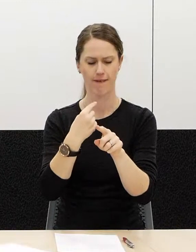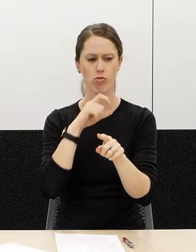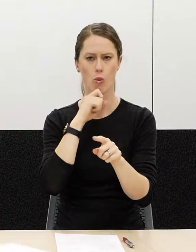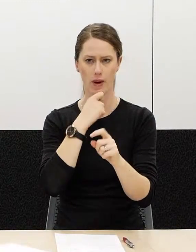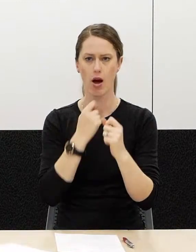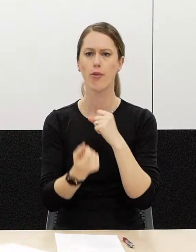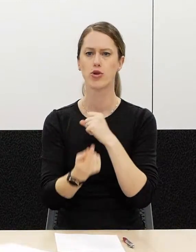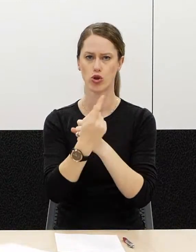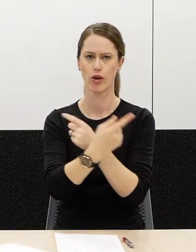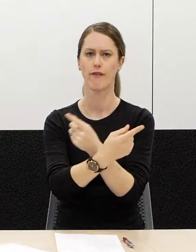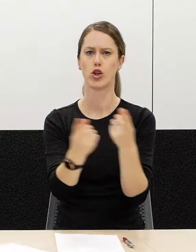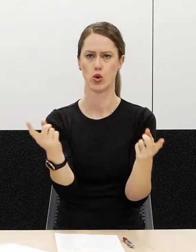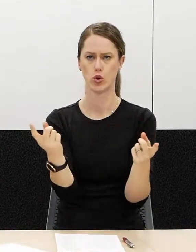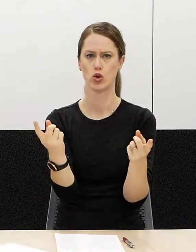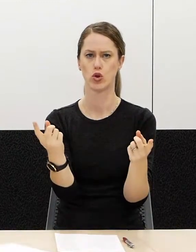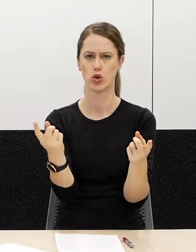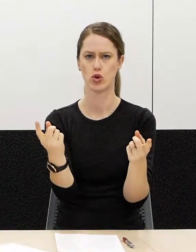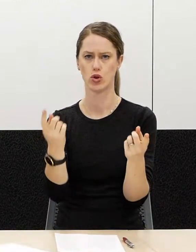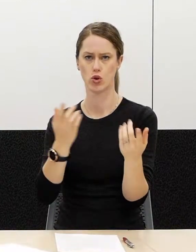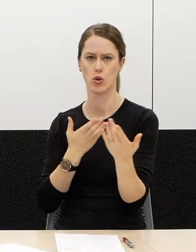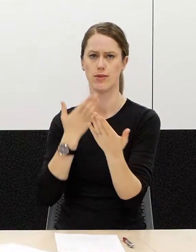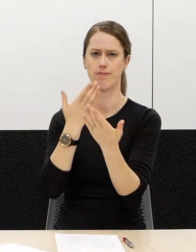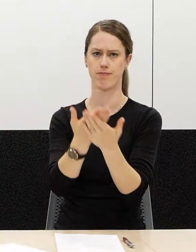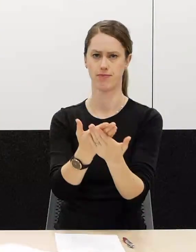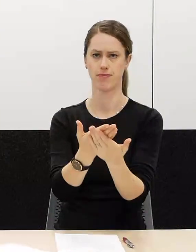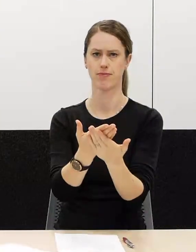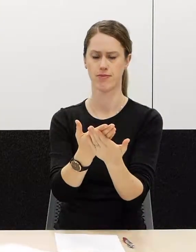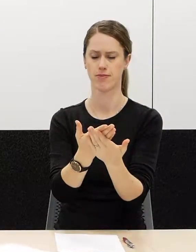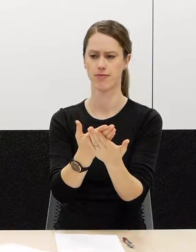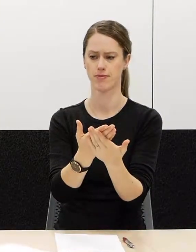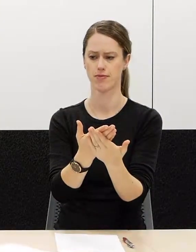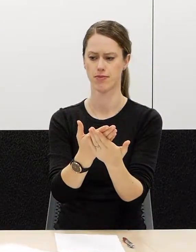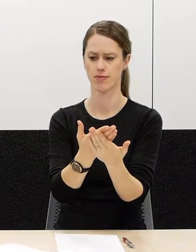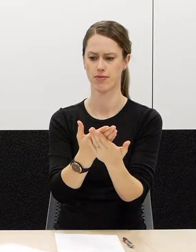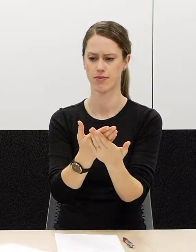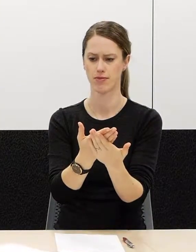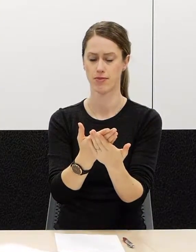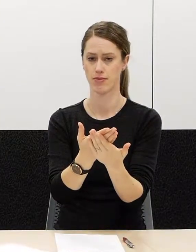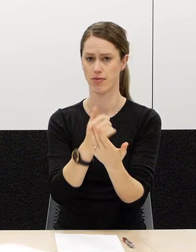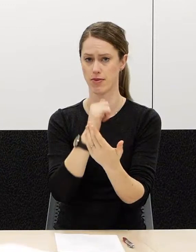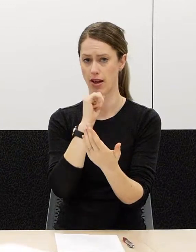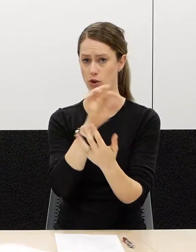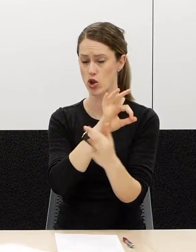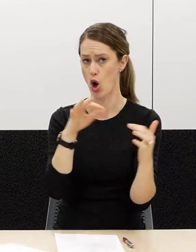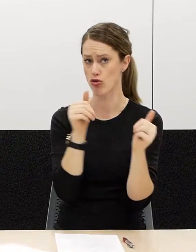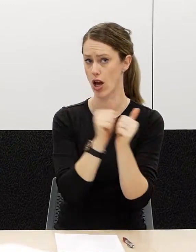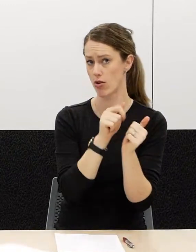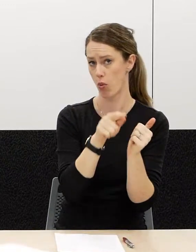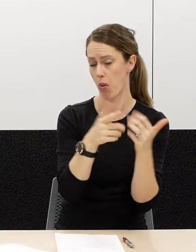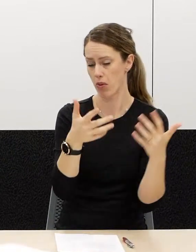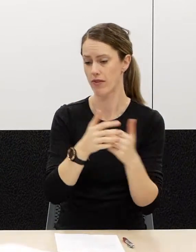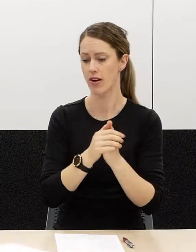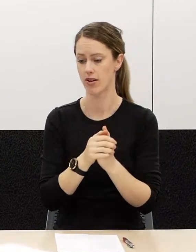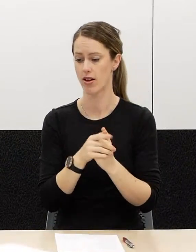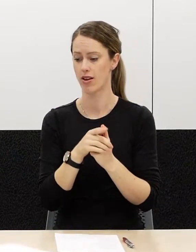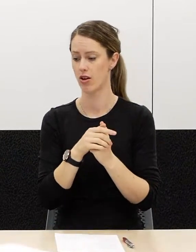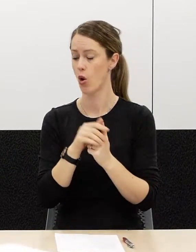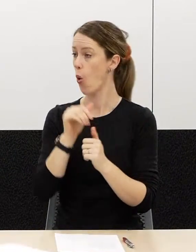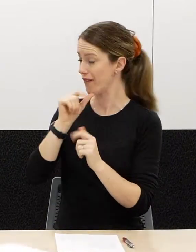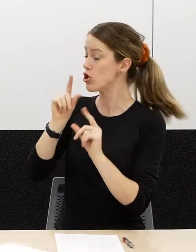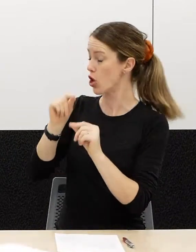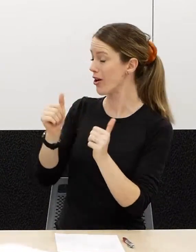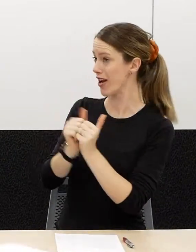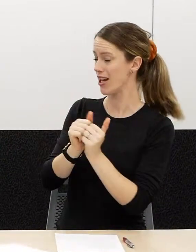an opportunity for you to put a submission in, and to that if you don't agree with it. So that work. Or if you